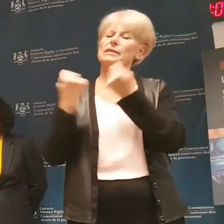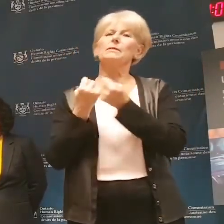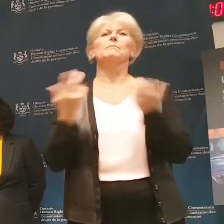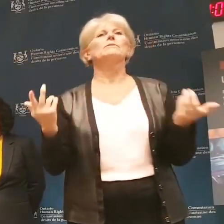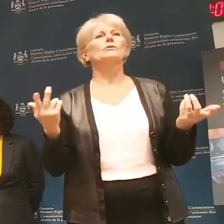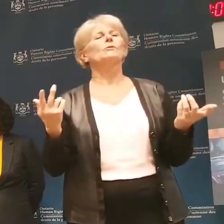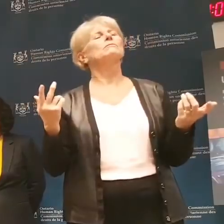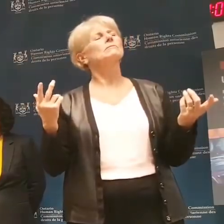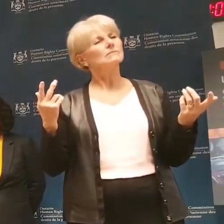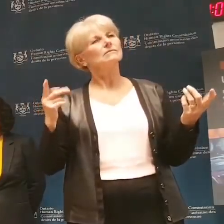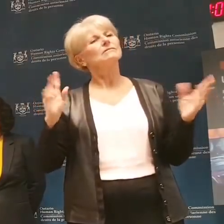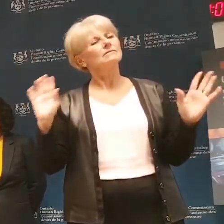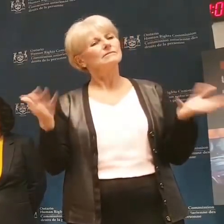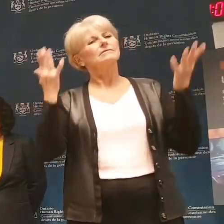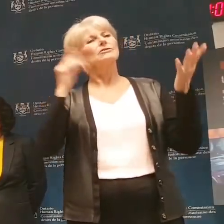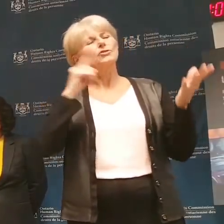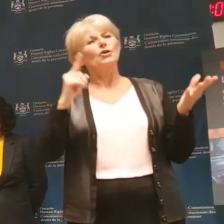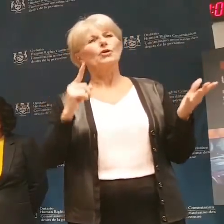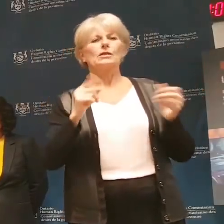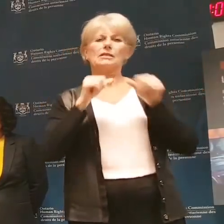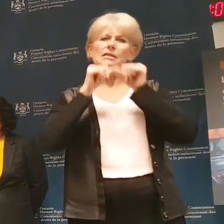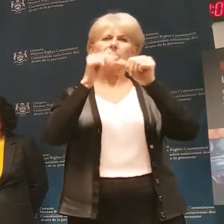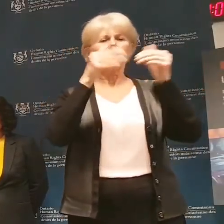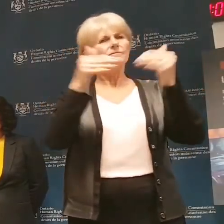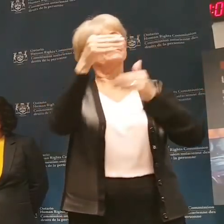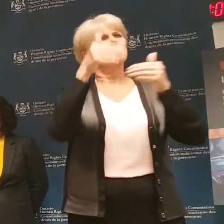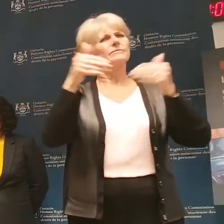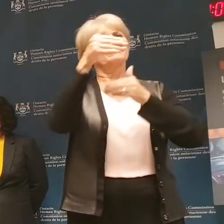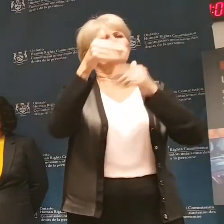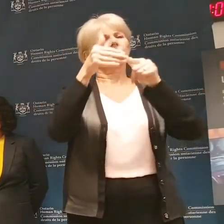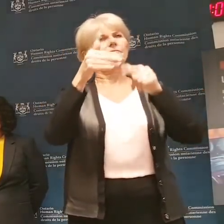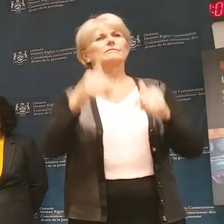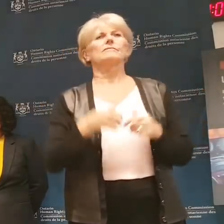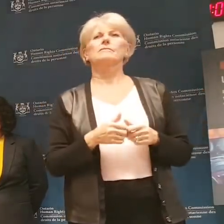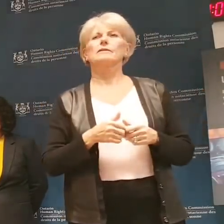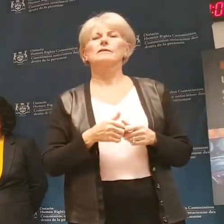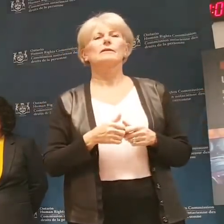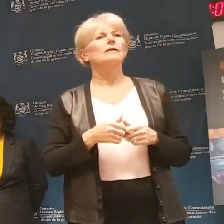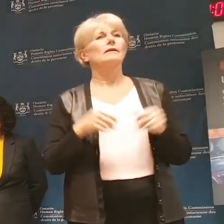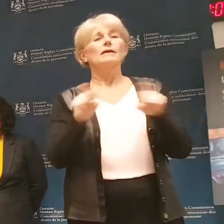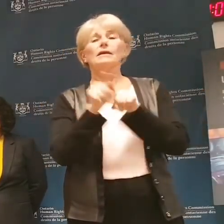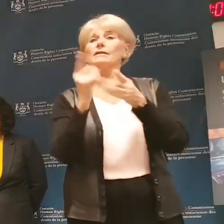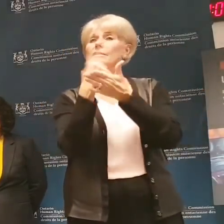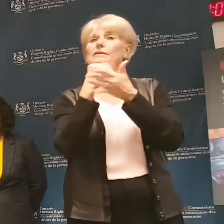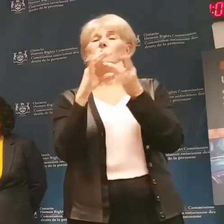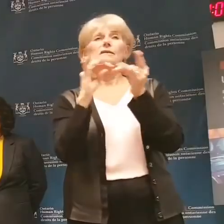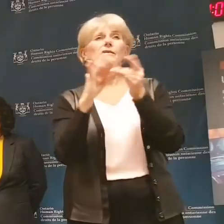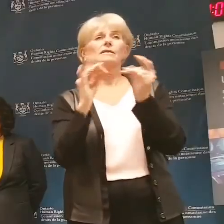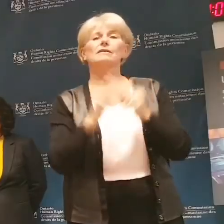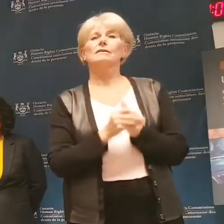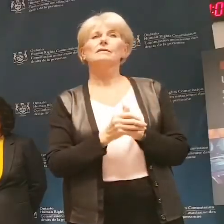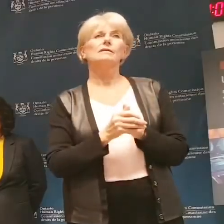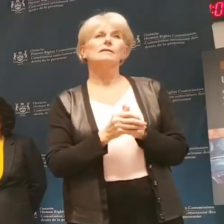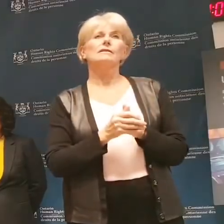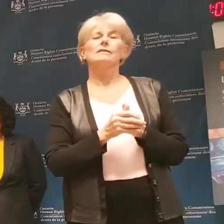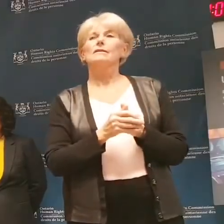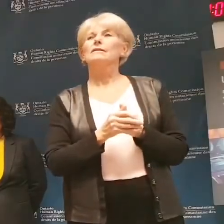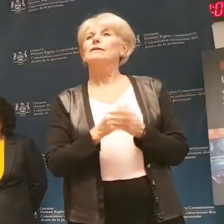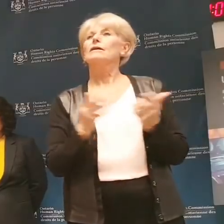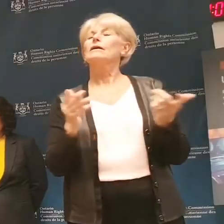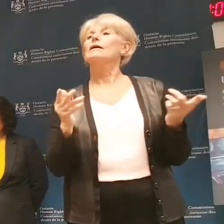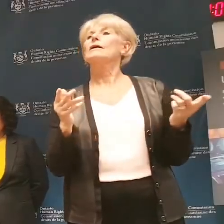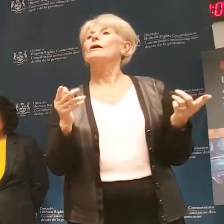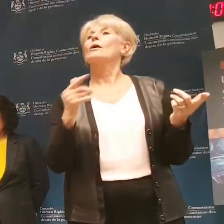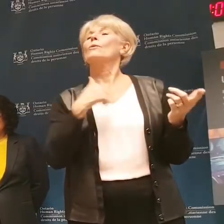making certain that it remains on the front burner, because as I said before in my report, when